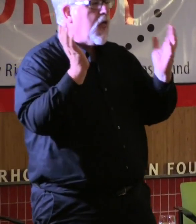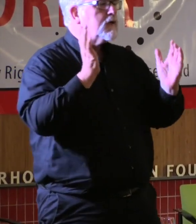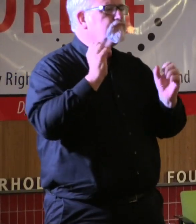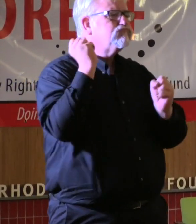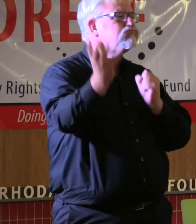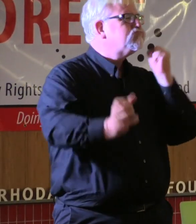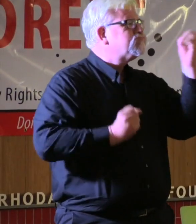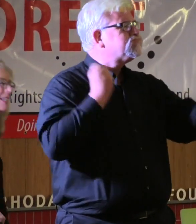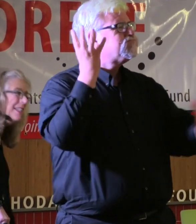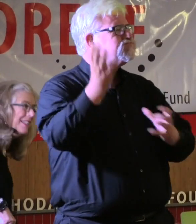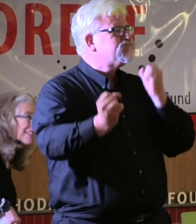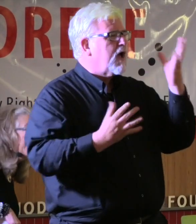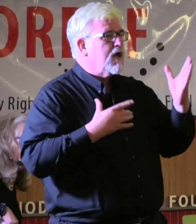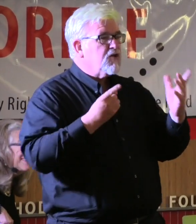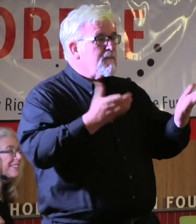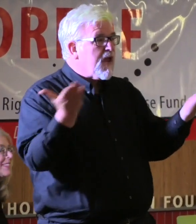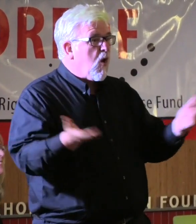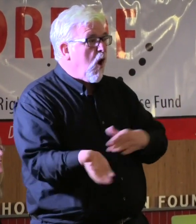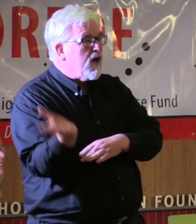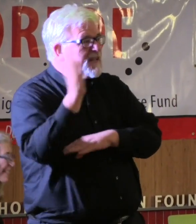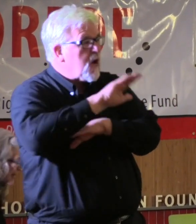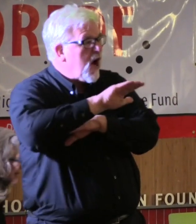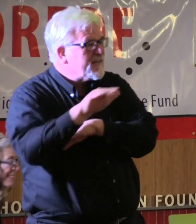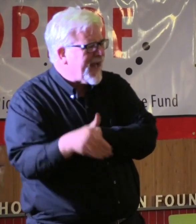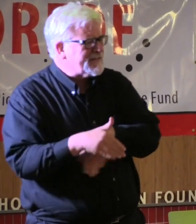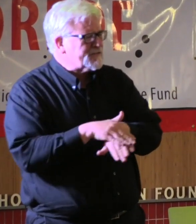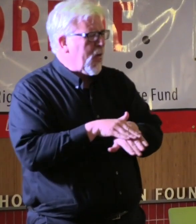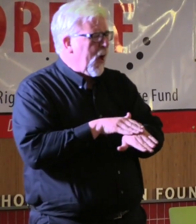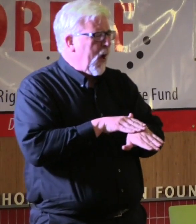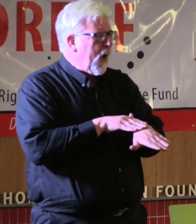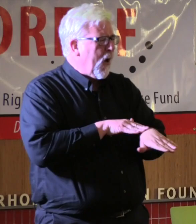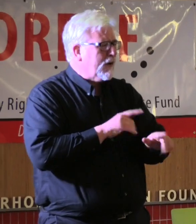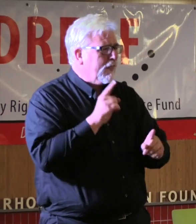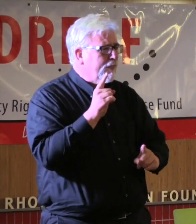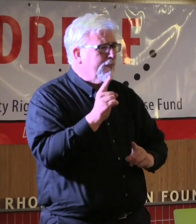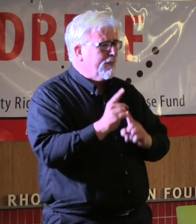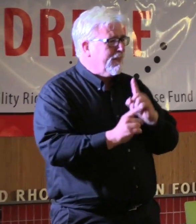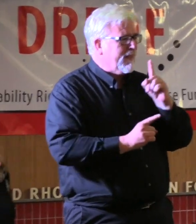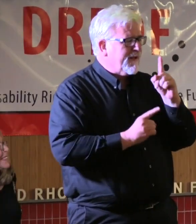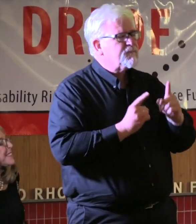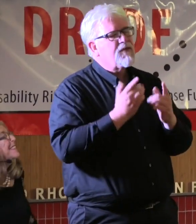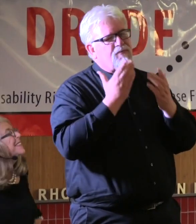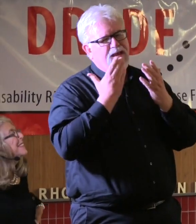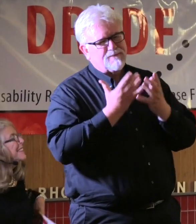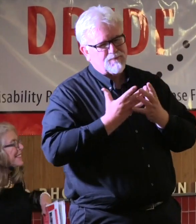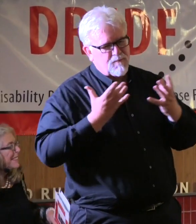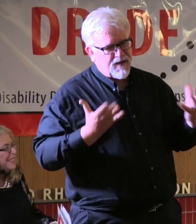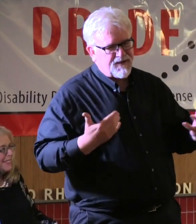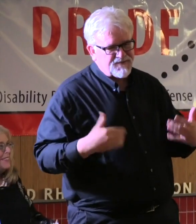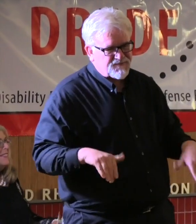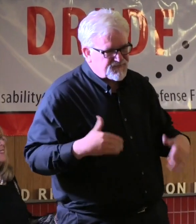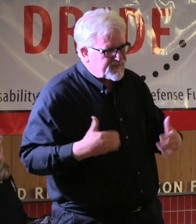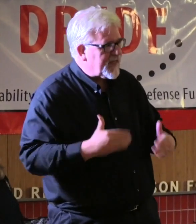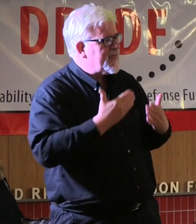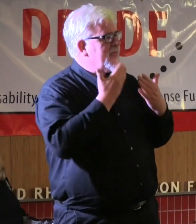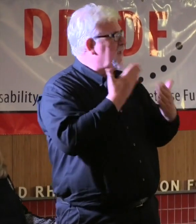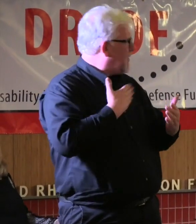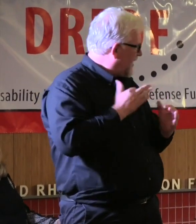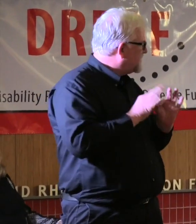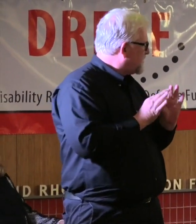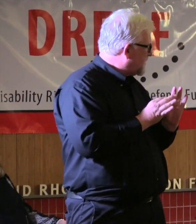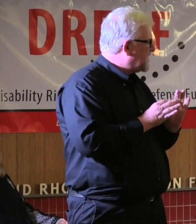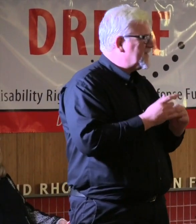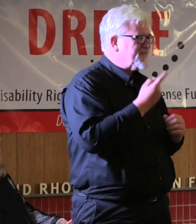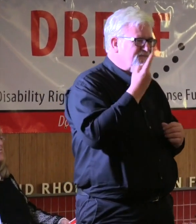sign language, we'd be here all day, maybe all night. That's how slow I am. But thank you very much, and I thank my interpreter